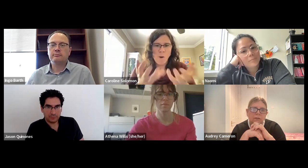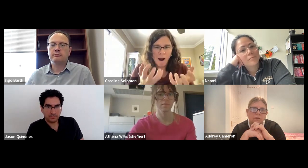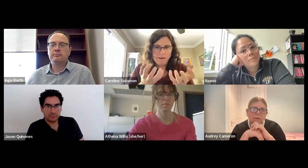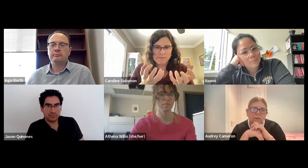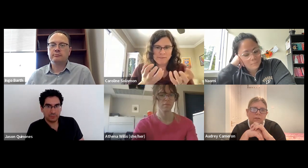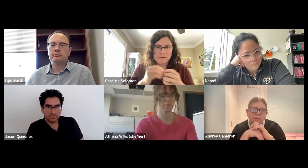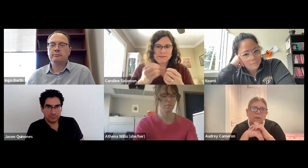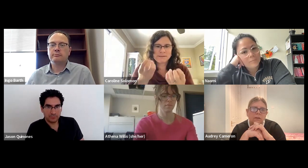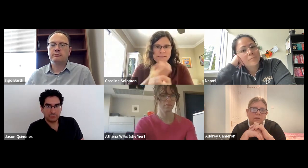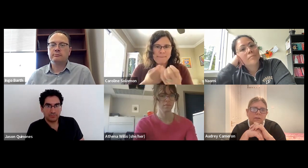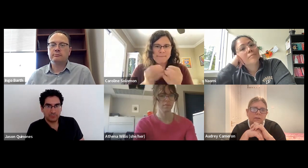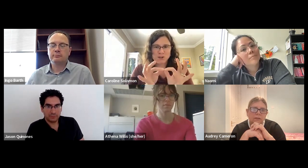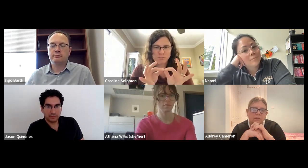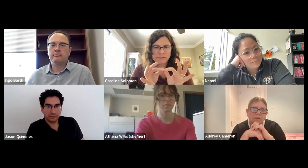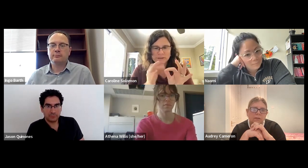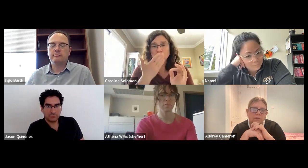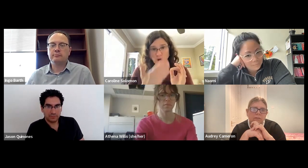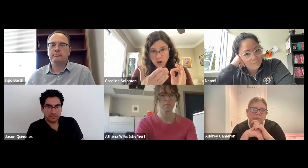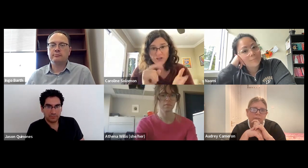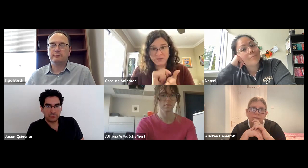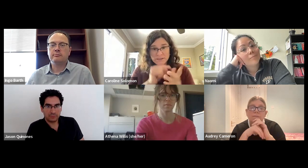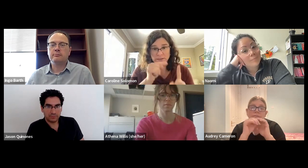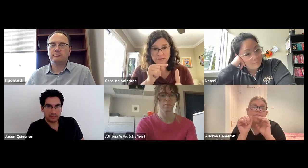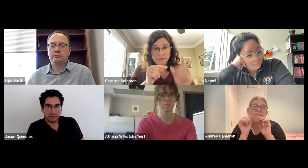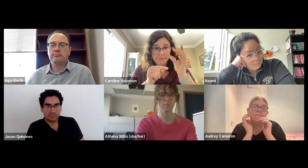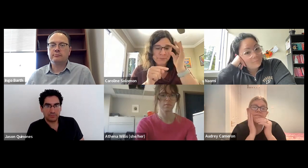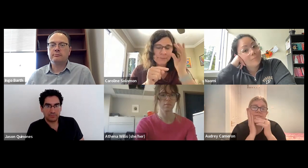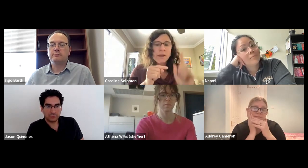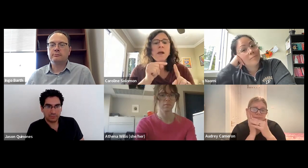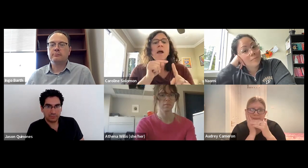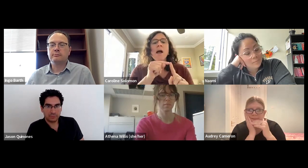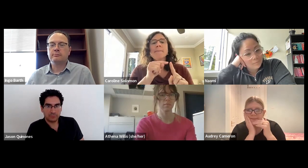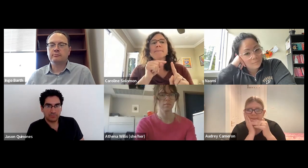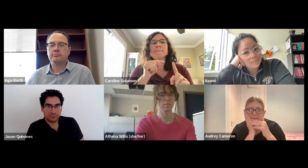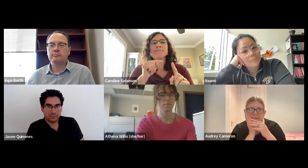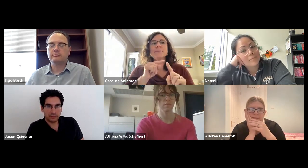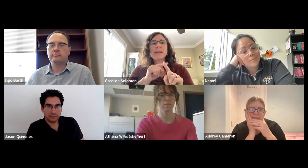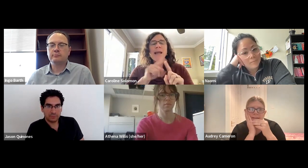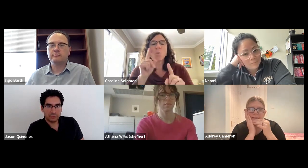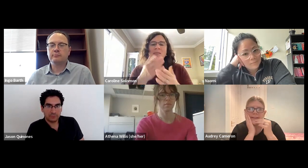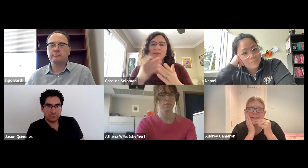concepts. And she specifically wanted clients who were working in STEM fields.